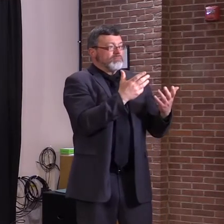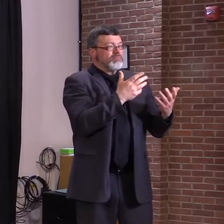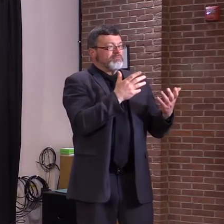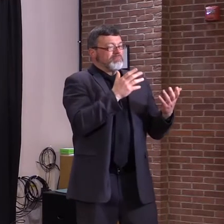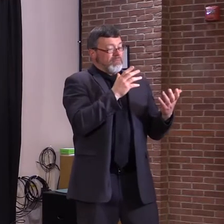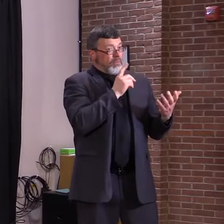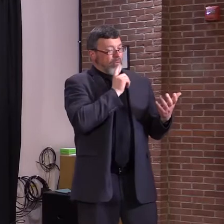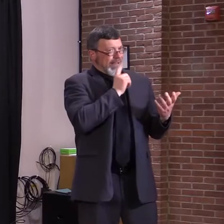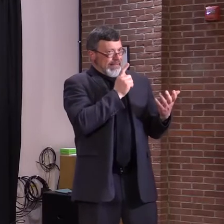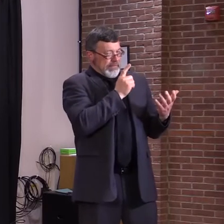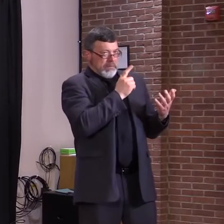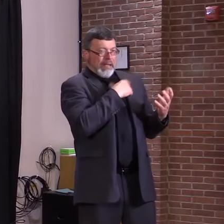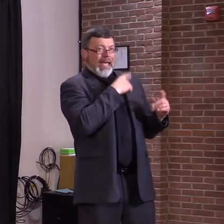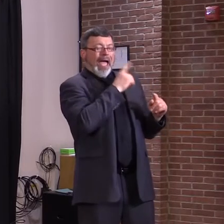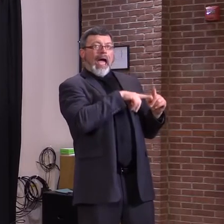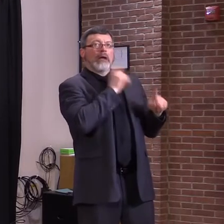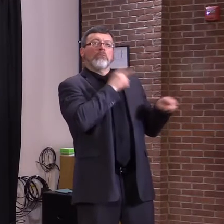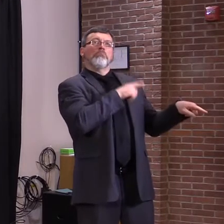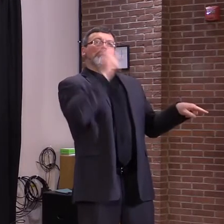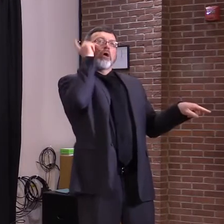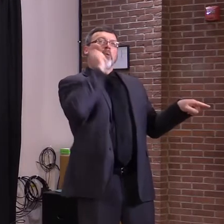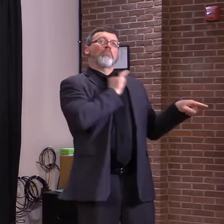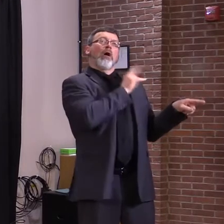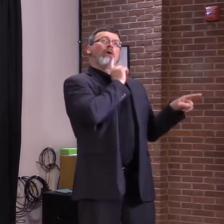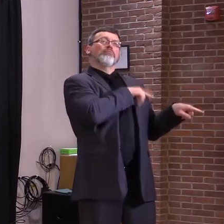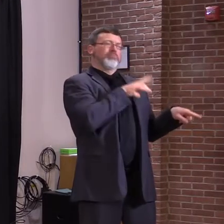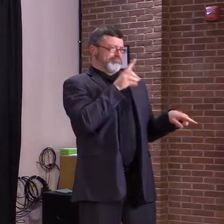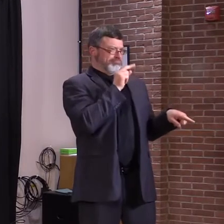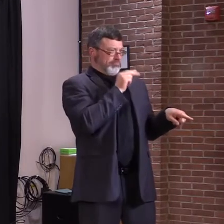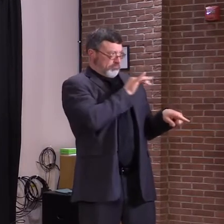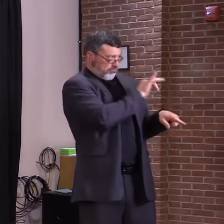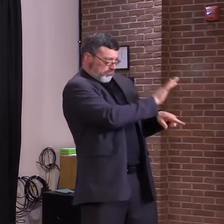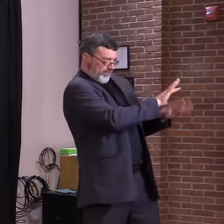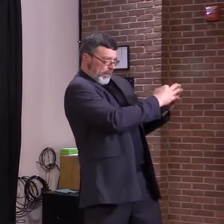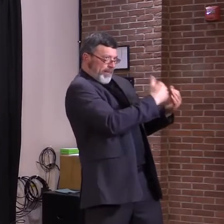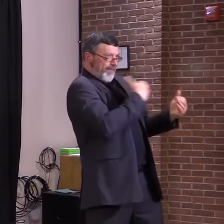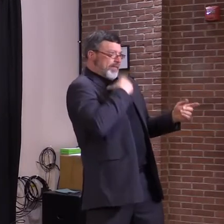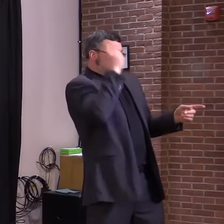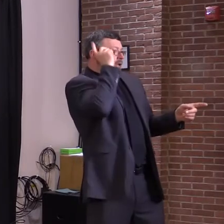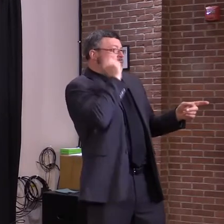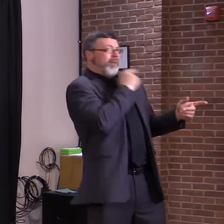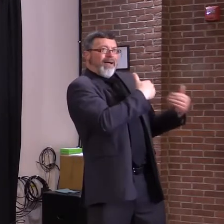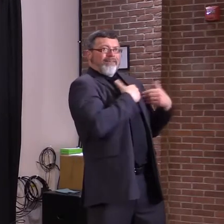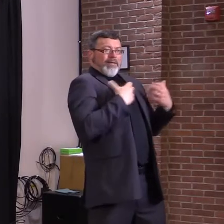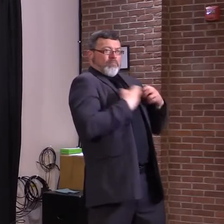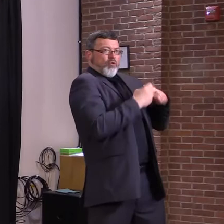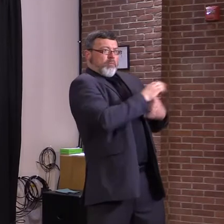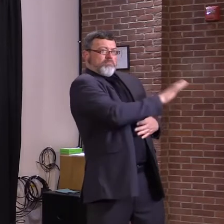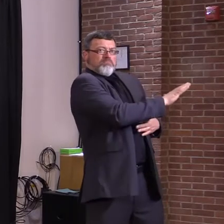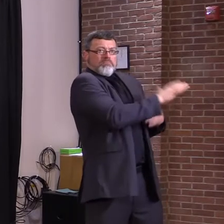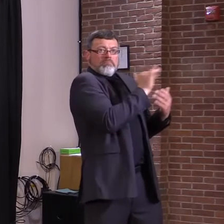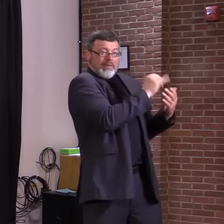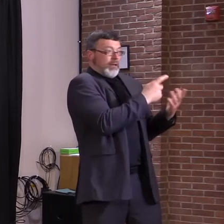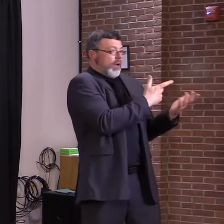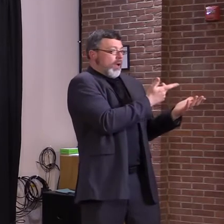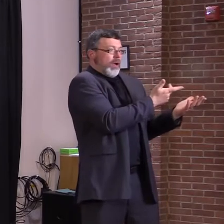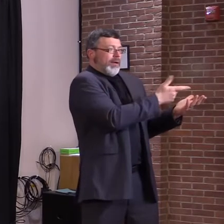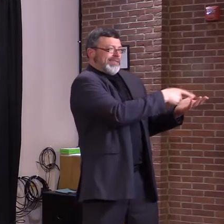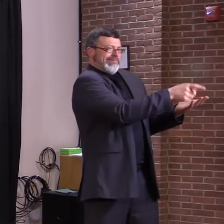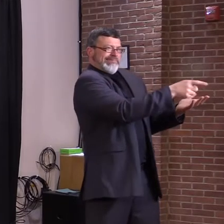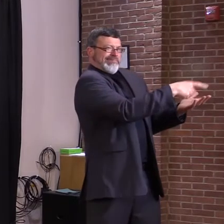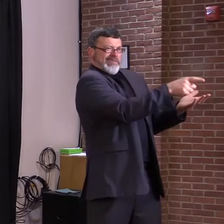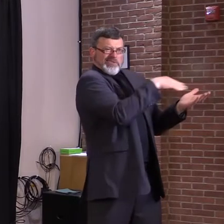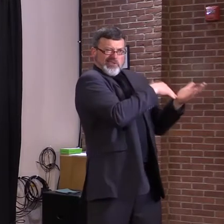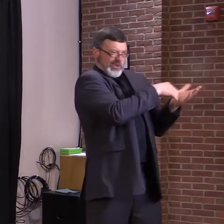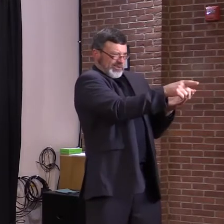murmur. Those folks should be talking to their own healthcare providers about what's best for them, given their health condition.